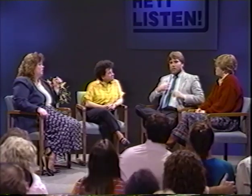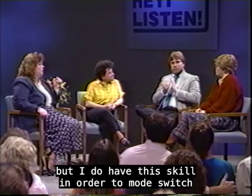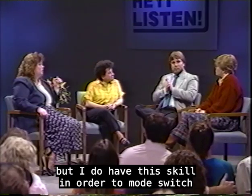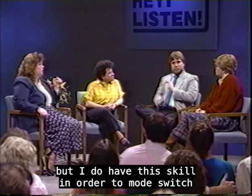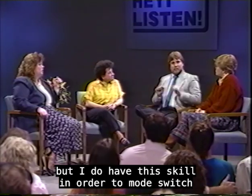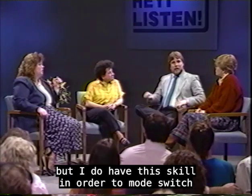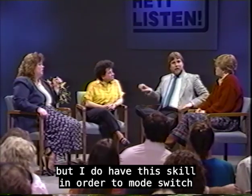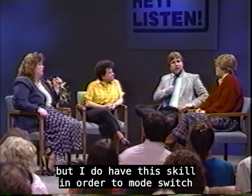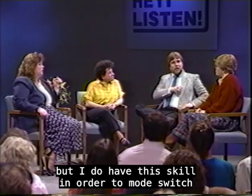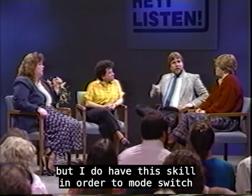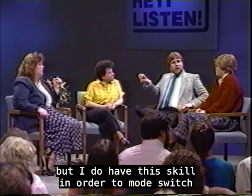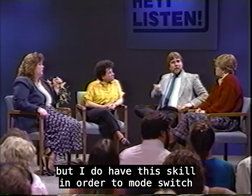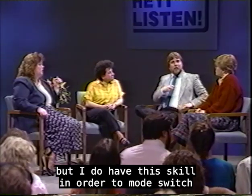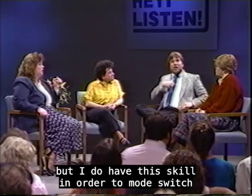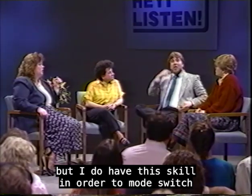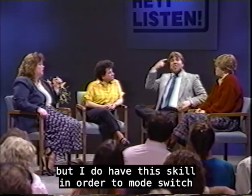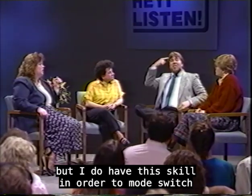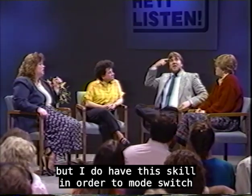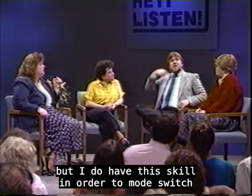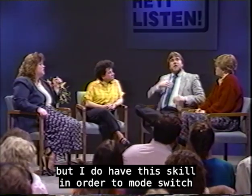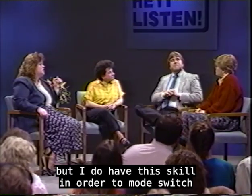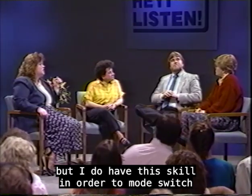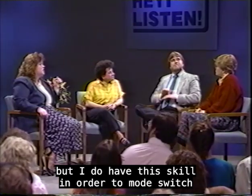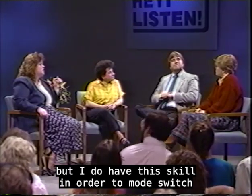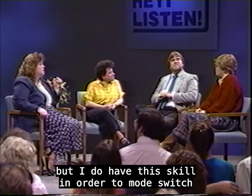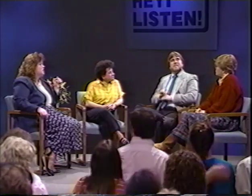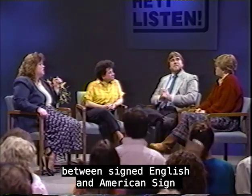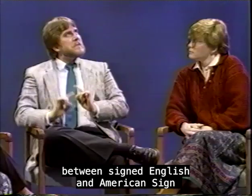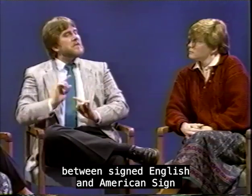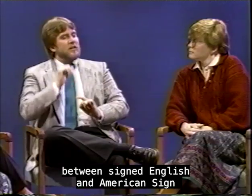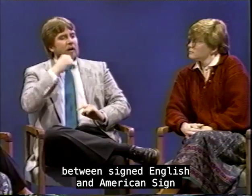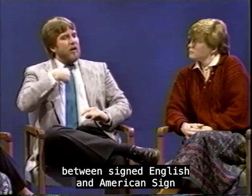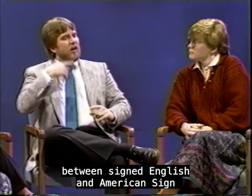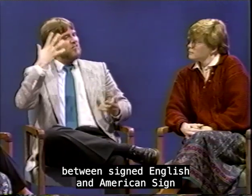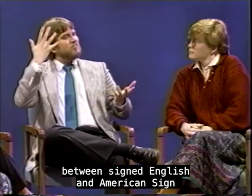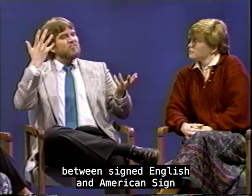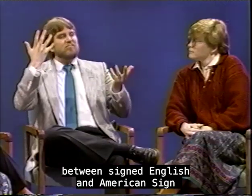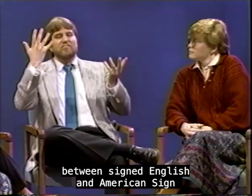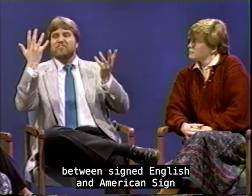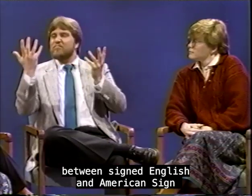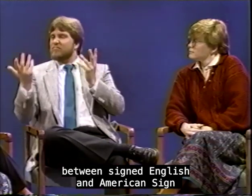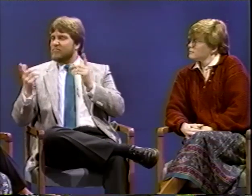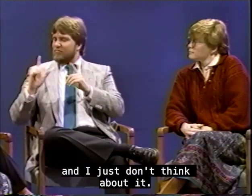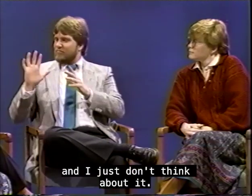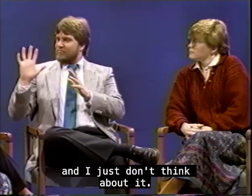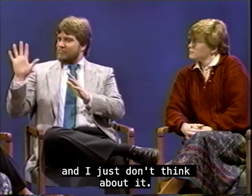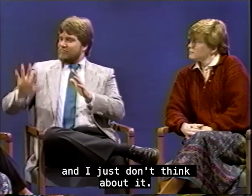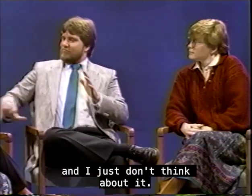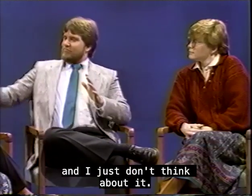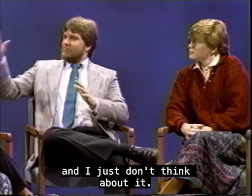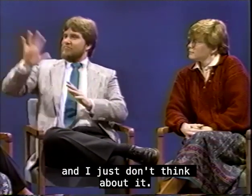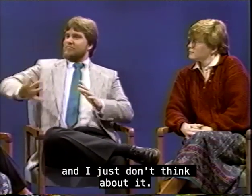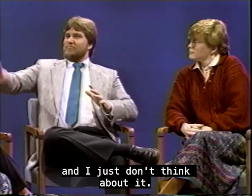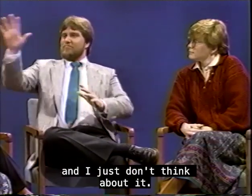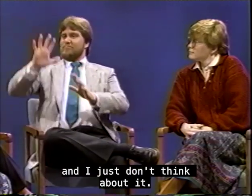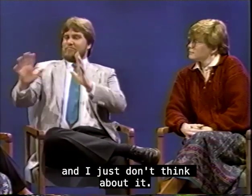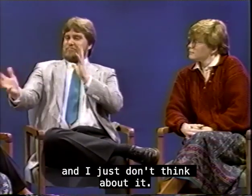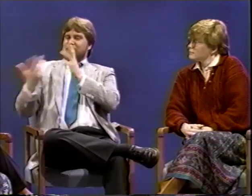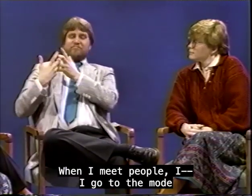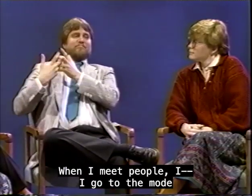but I do have this skill in order to mode switch between signed English and American Sign Language, and I just don't think about it. It's automatic. When I